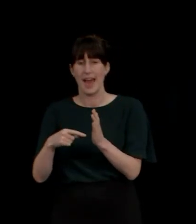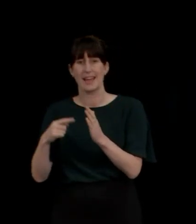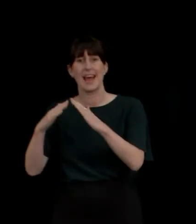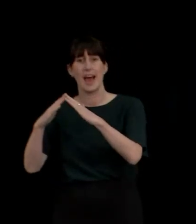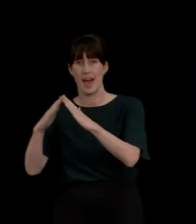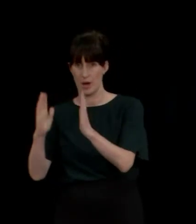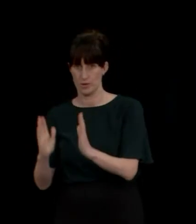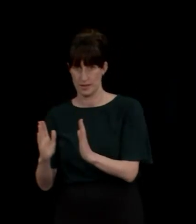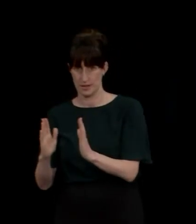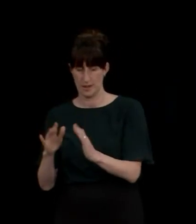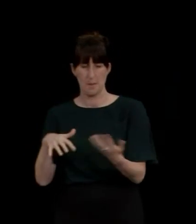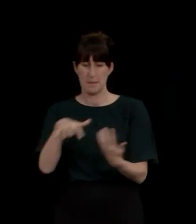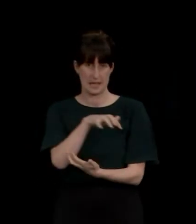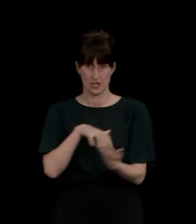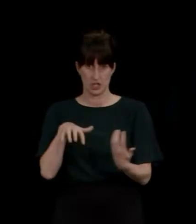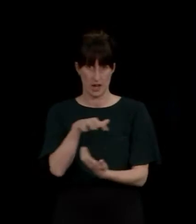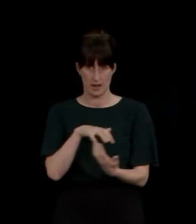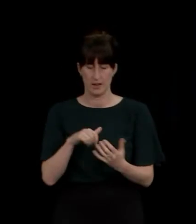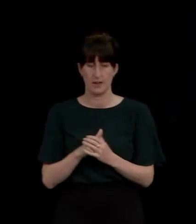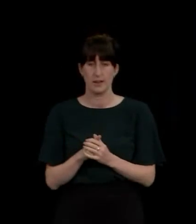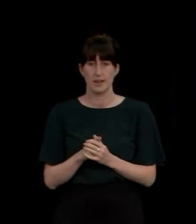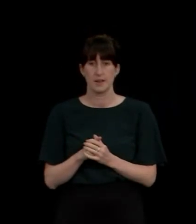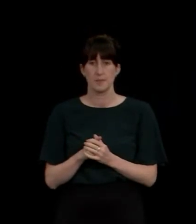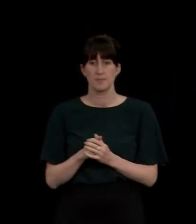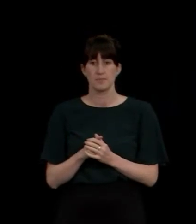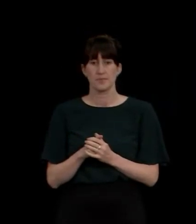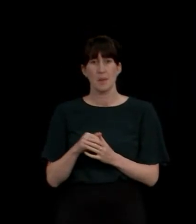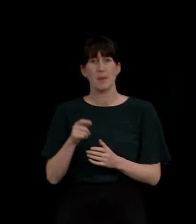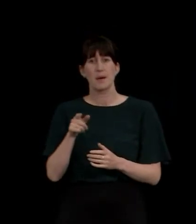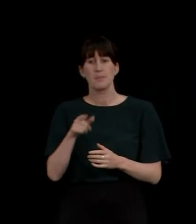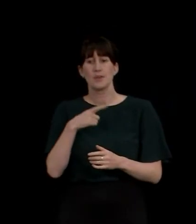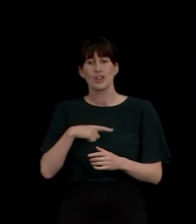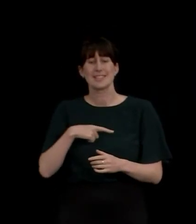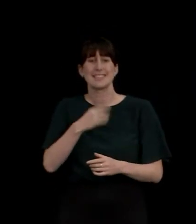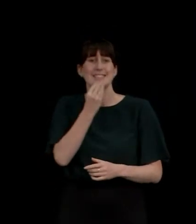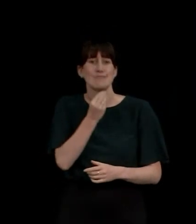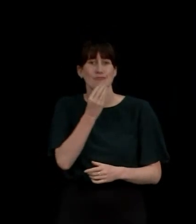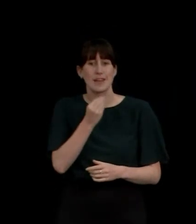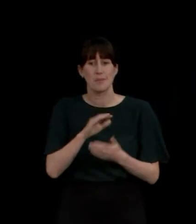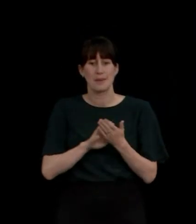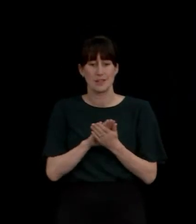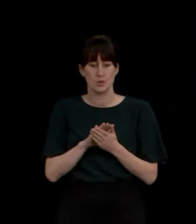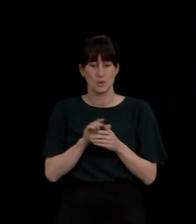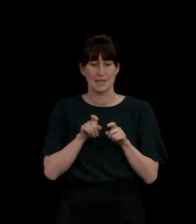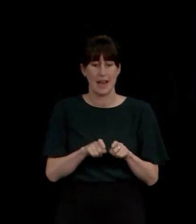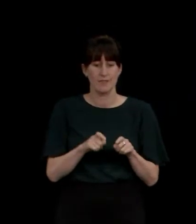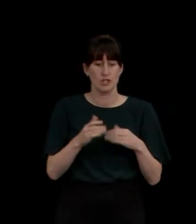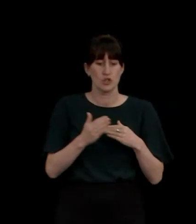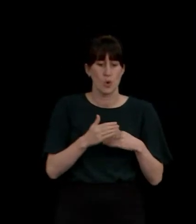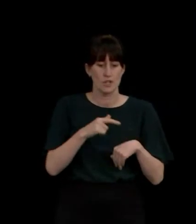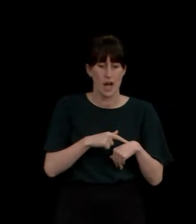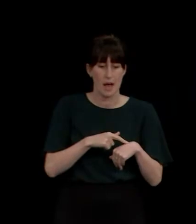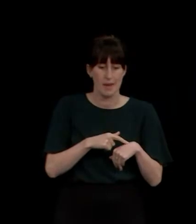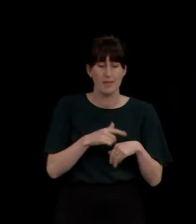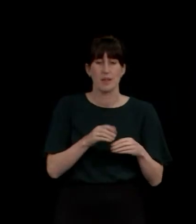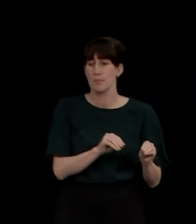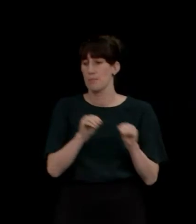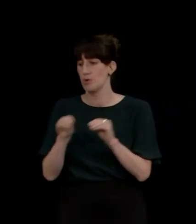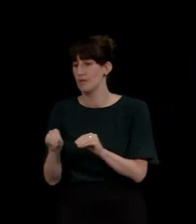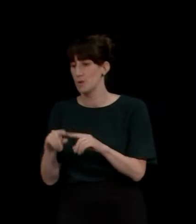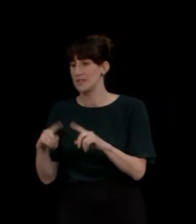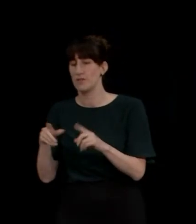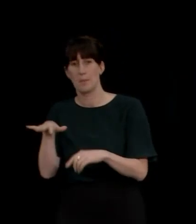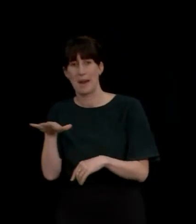Because of the nature of the accommodation arrangements, people are often moving between, and so hence the links. The 40 figure